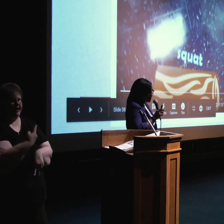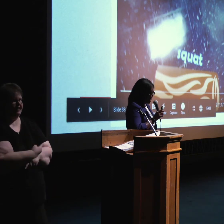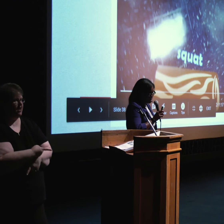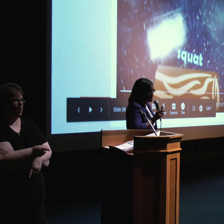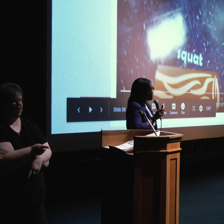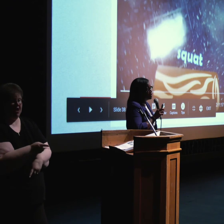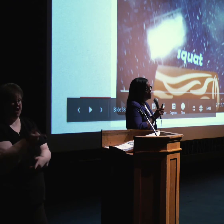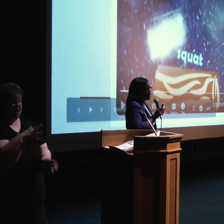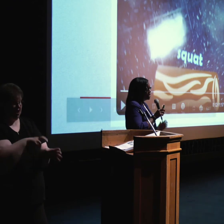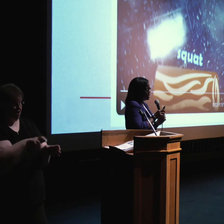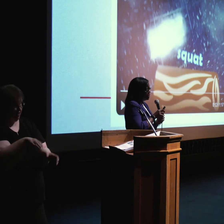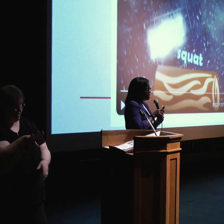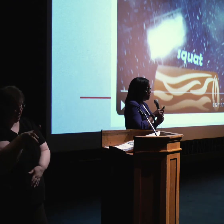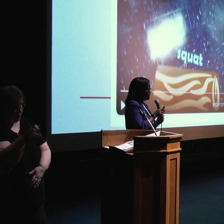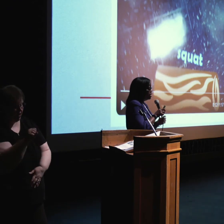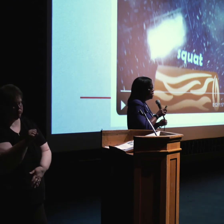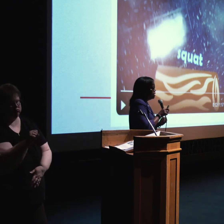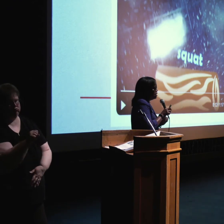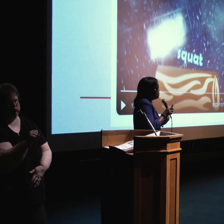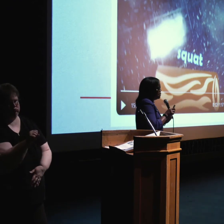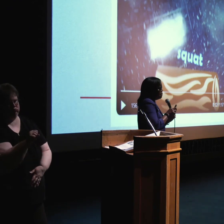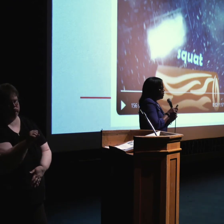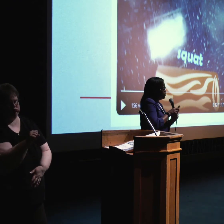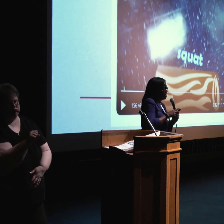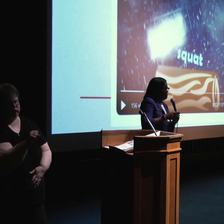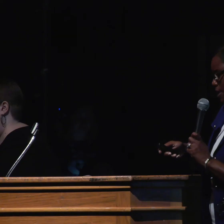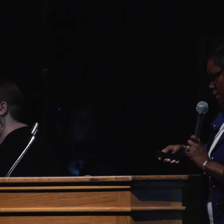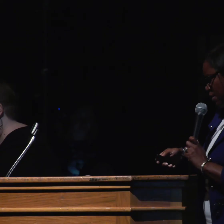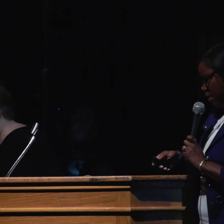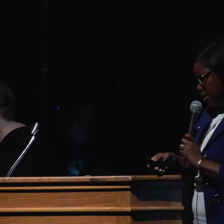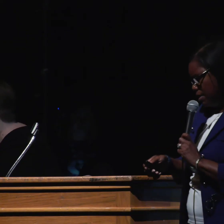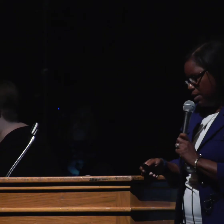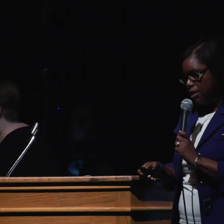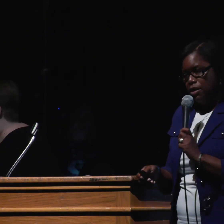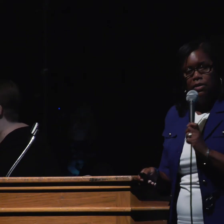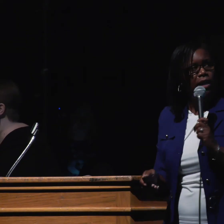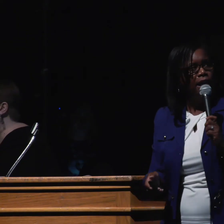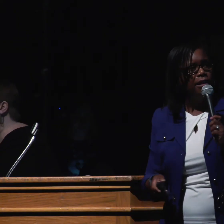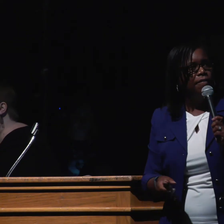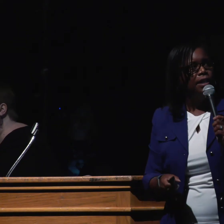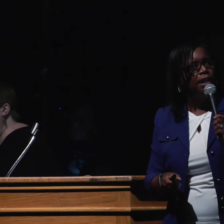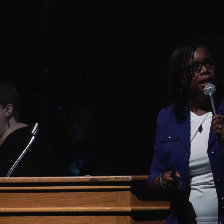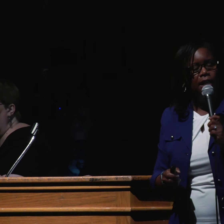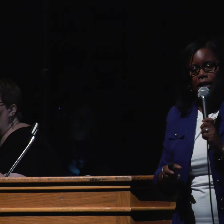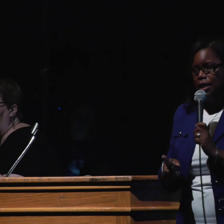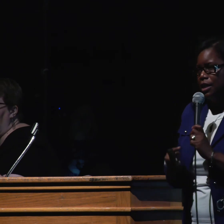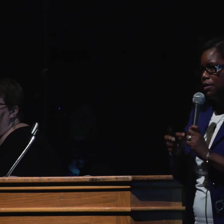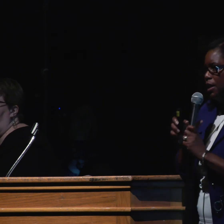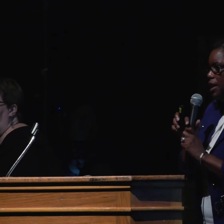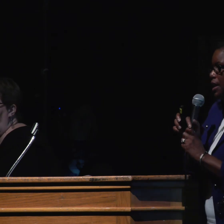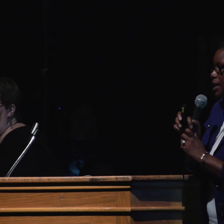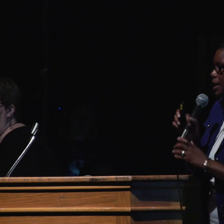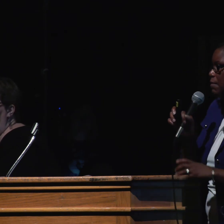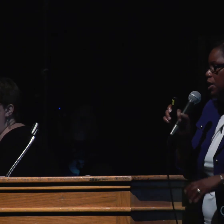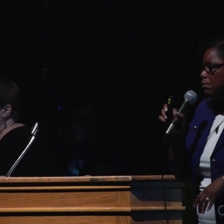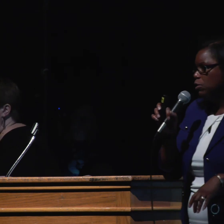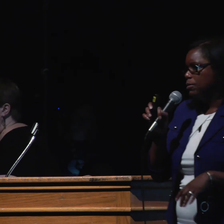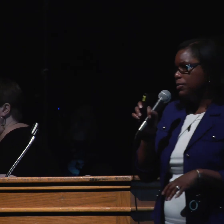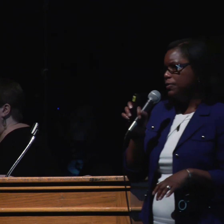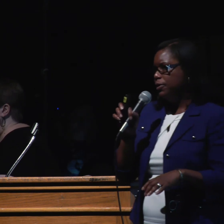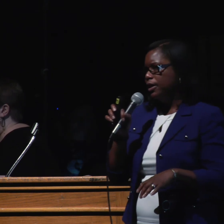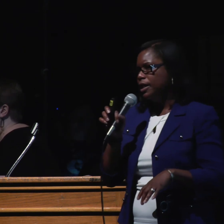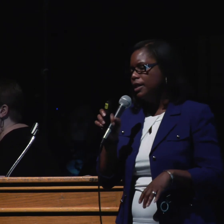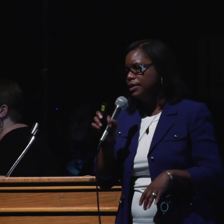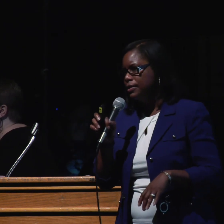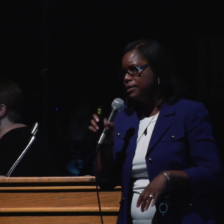They're getting off the bus already. But what if we thought creatively and created M&M